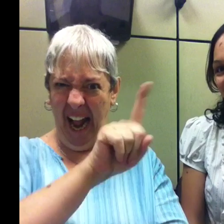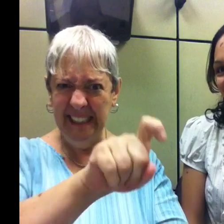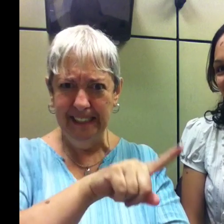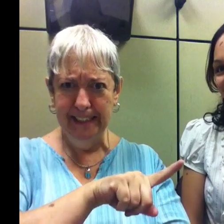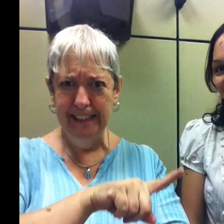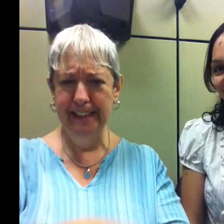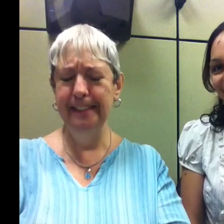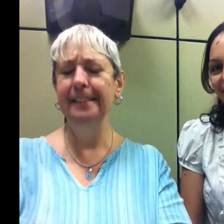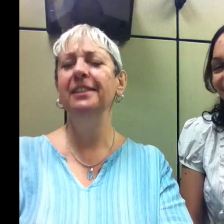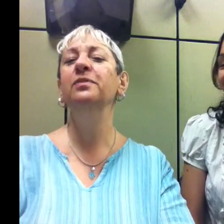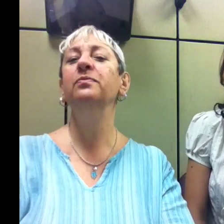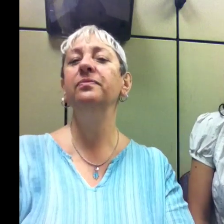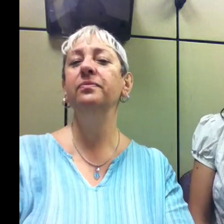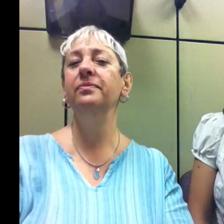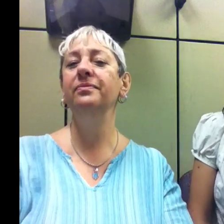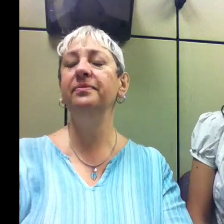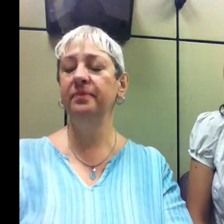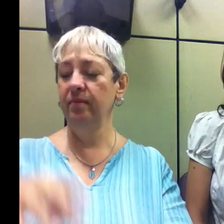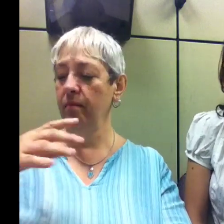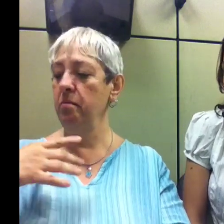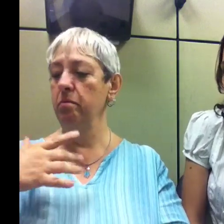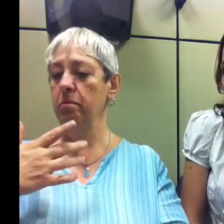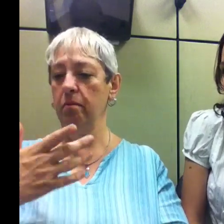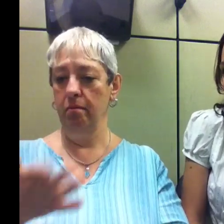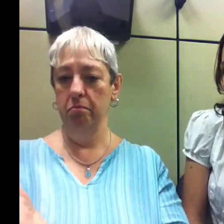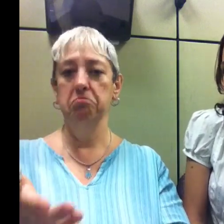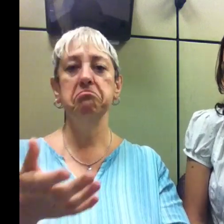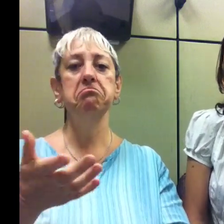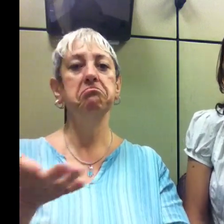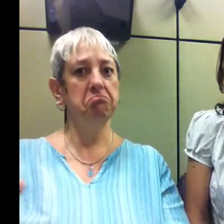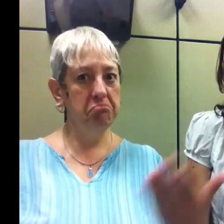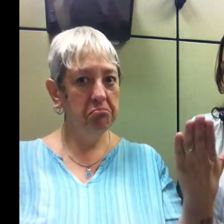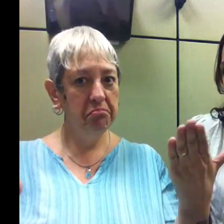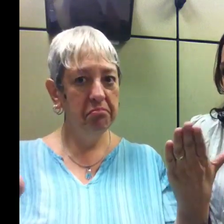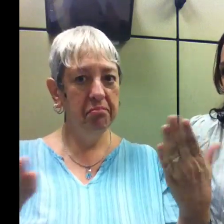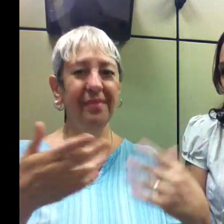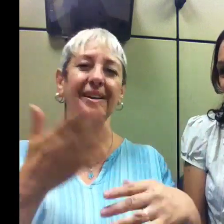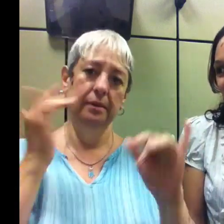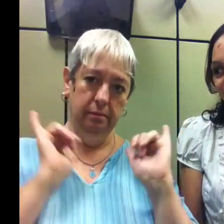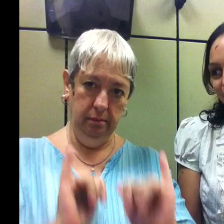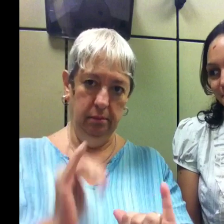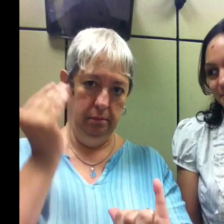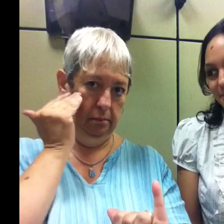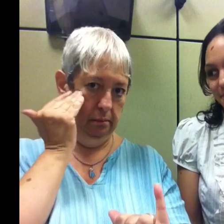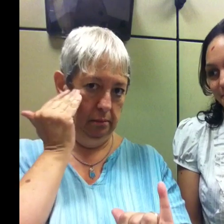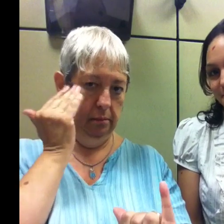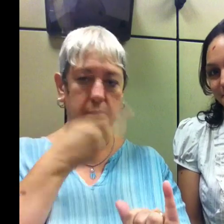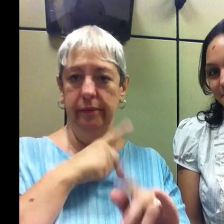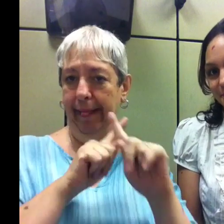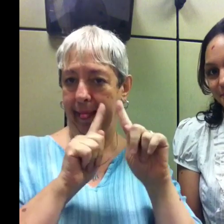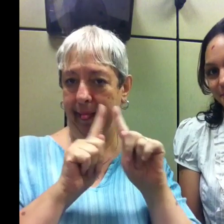like if I want a bridesmaid, say I would need like what, 5 bouquets? What are they, $100 a piece? 95. 95 a piece. So I guess you